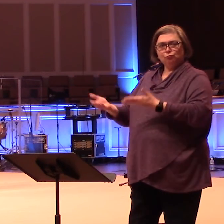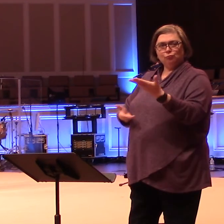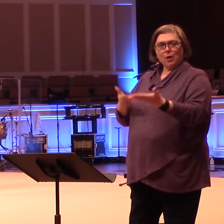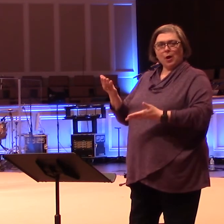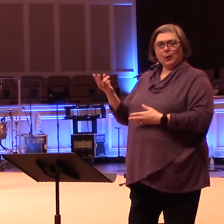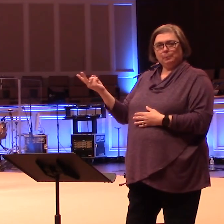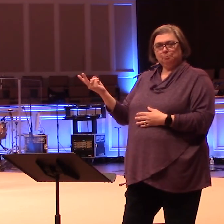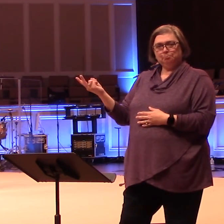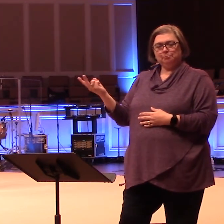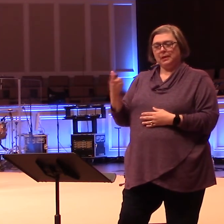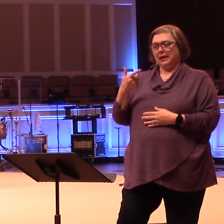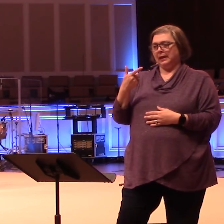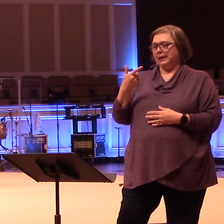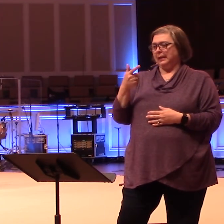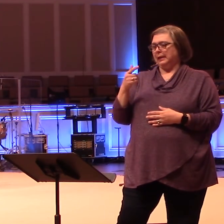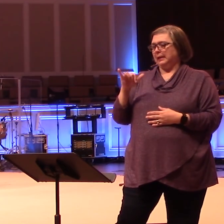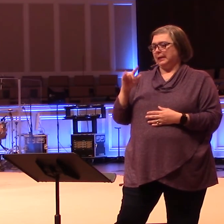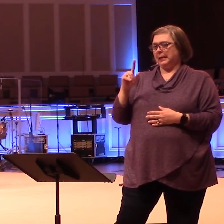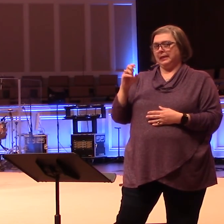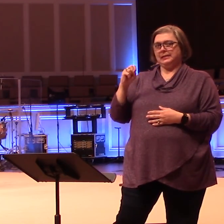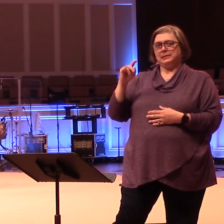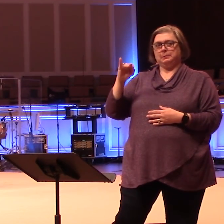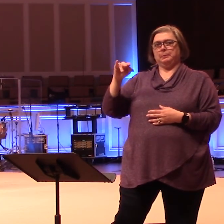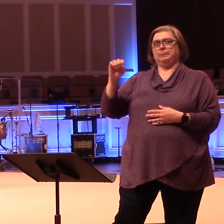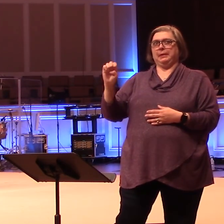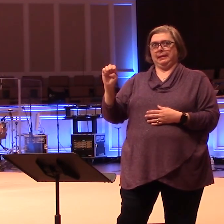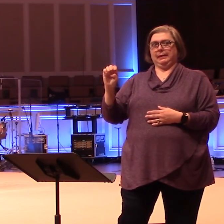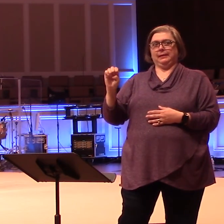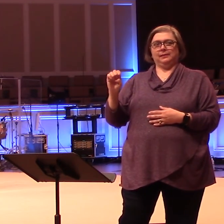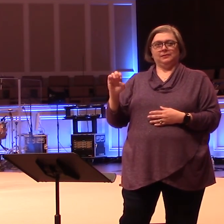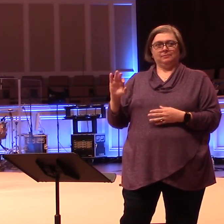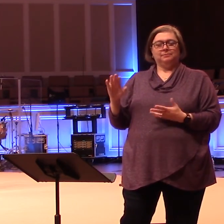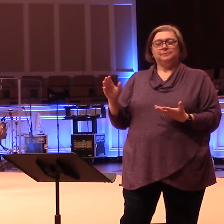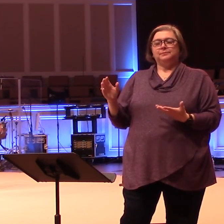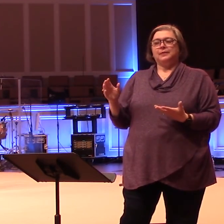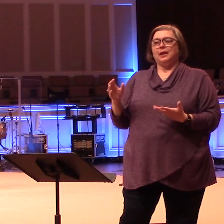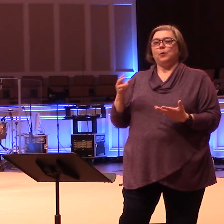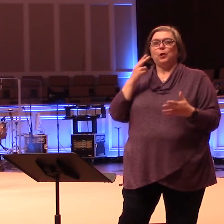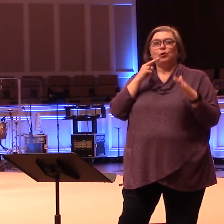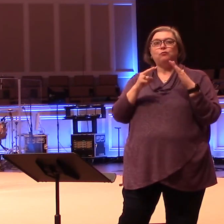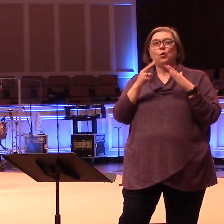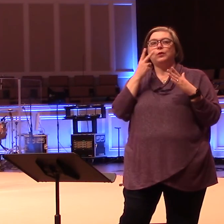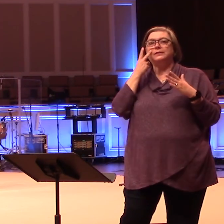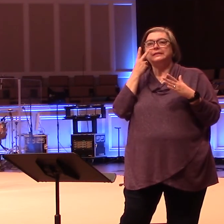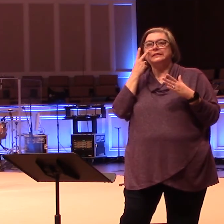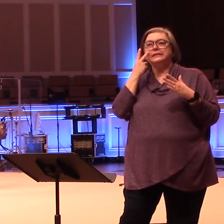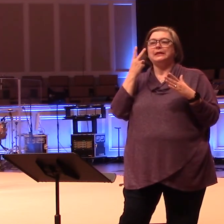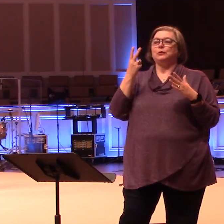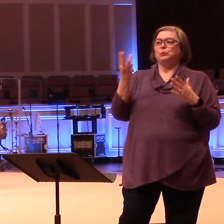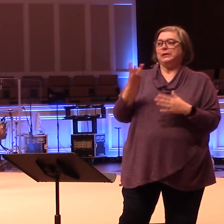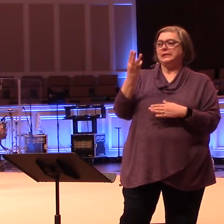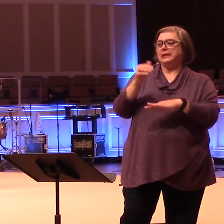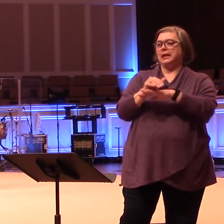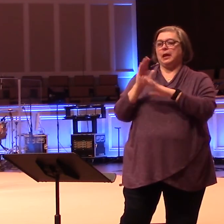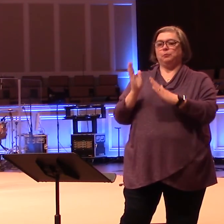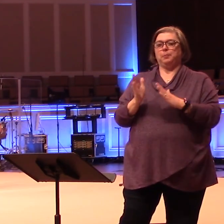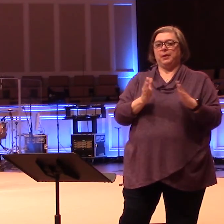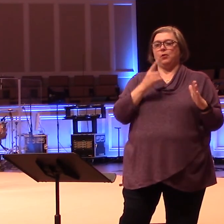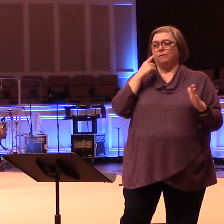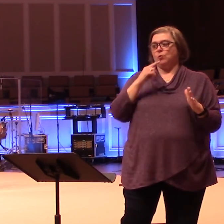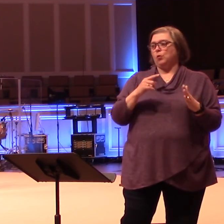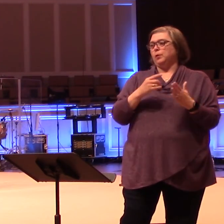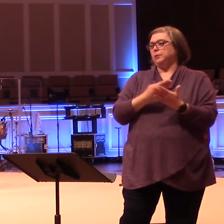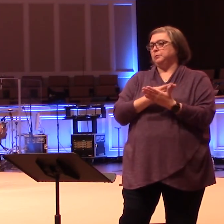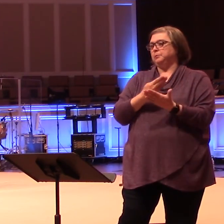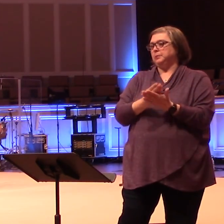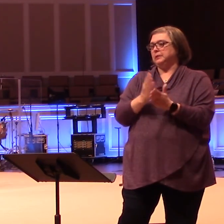we'd love for you to do that and look forward to seeing you again on Wednesday night. Be sure to be in prayerful preparation for that. If you